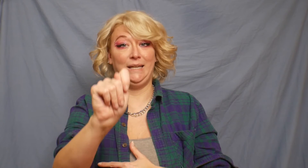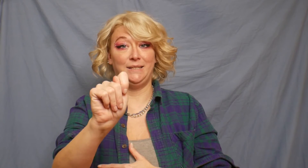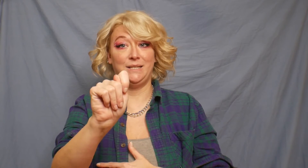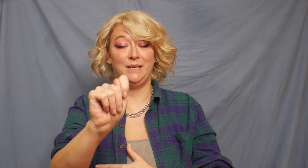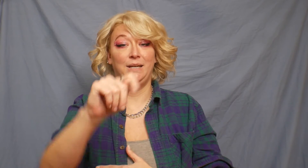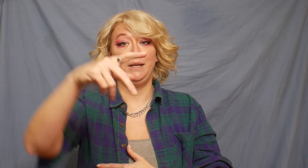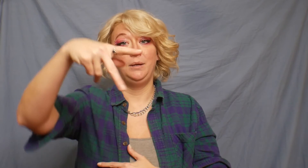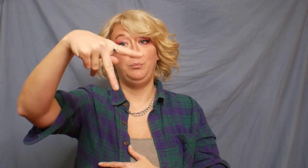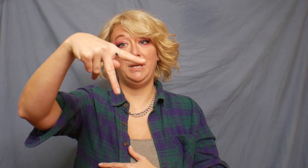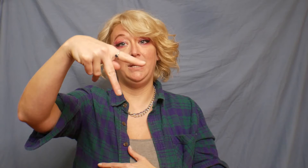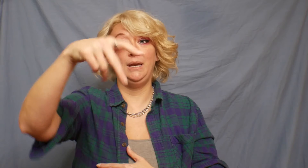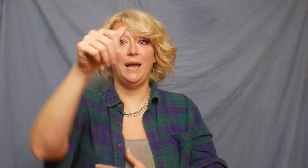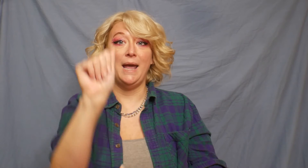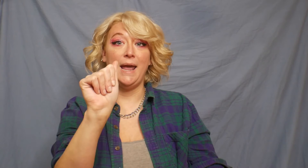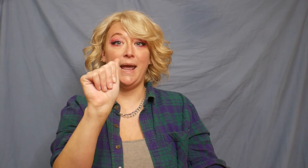Parakeet.